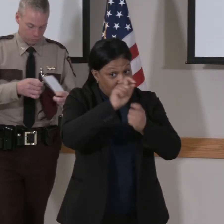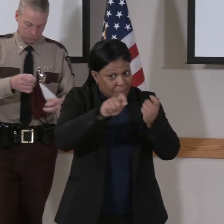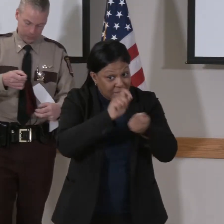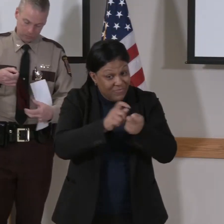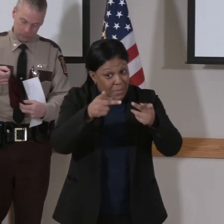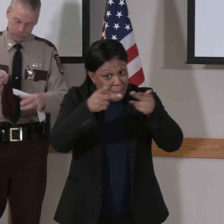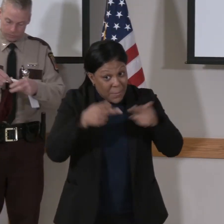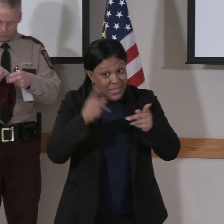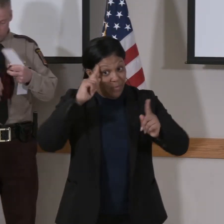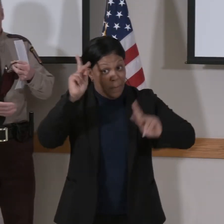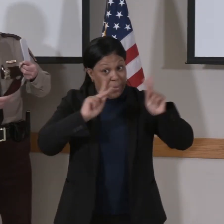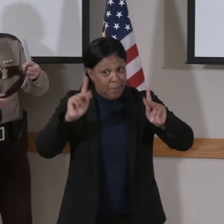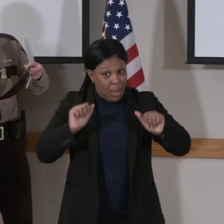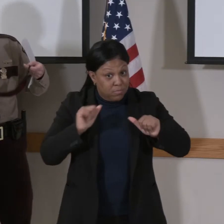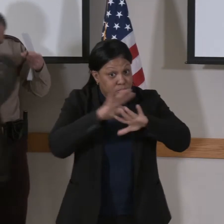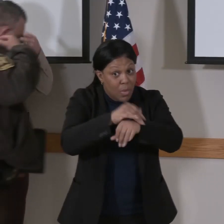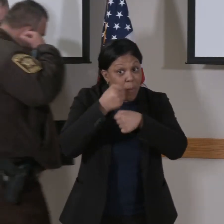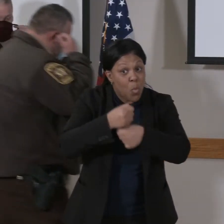going to be?